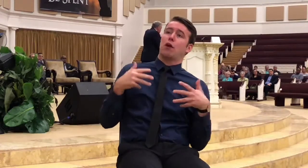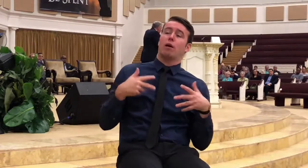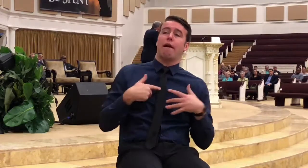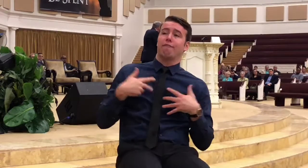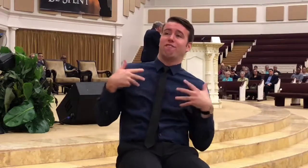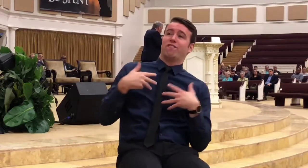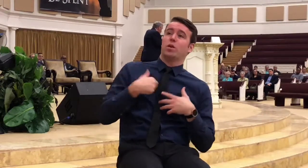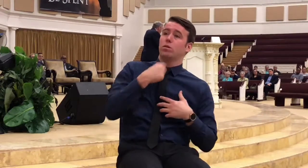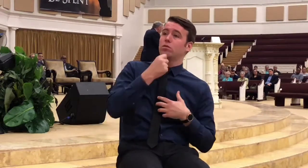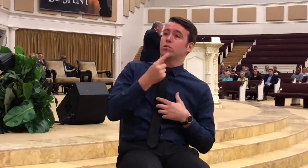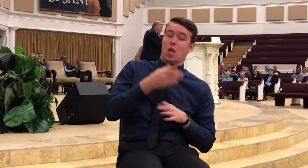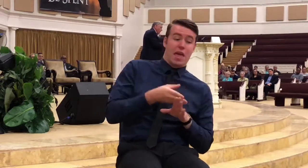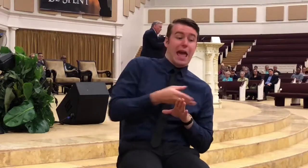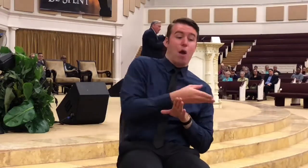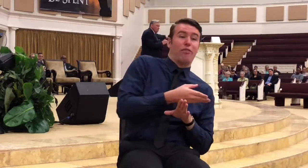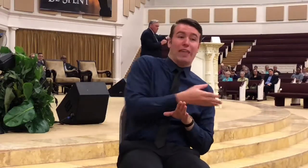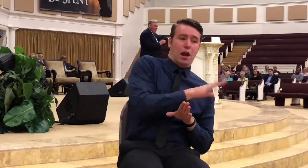out